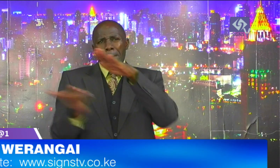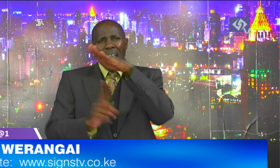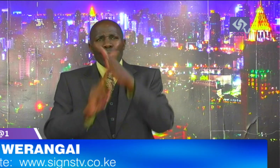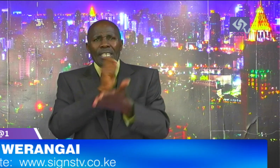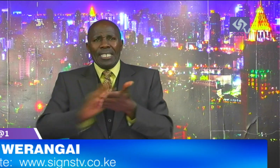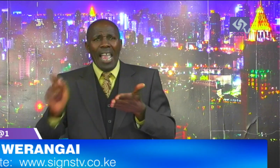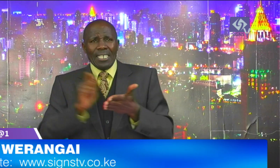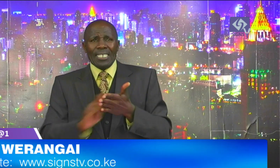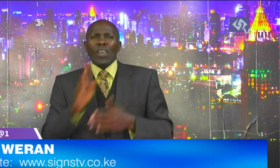The CS spoke